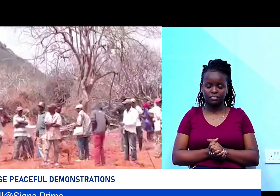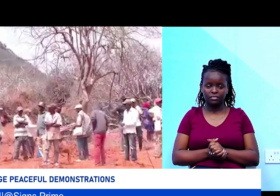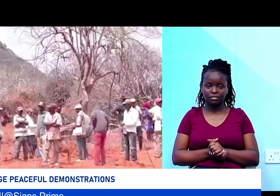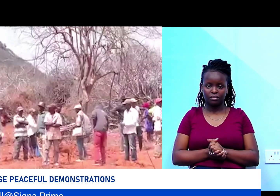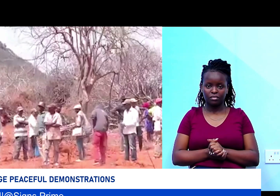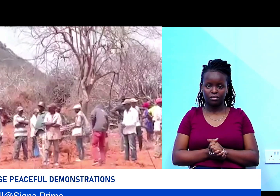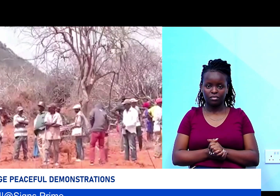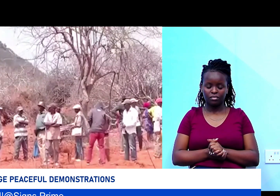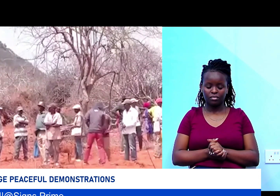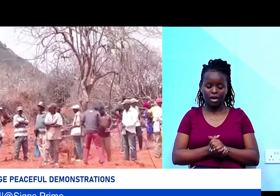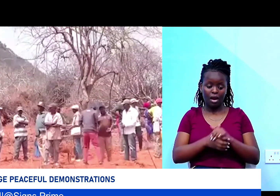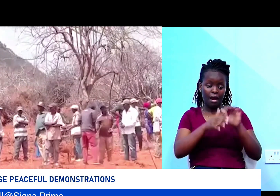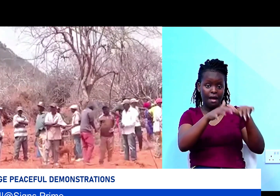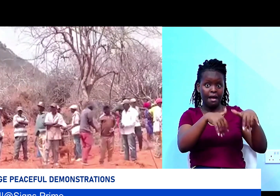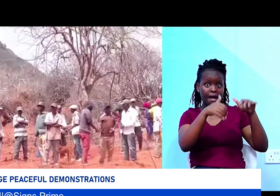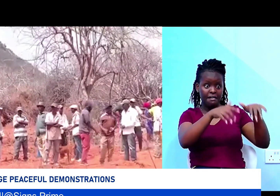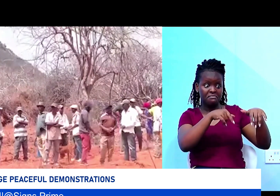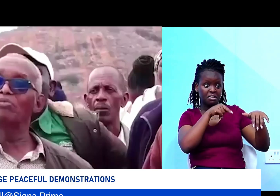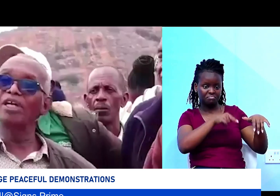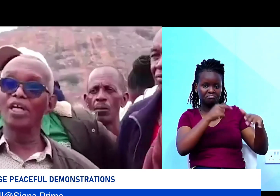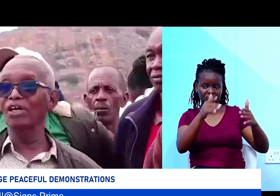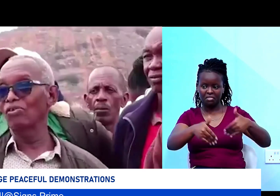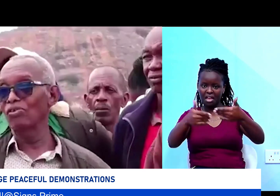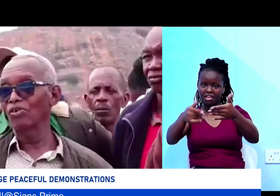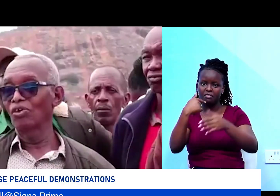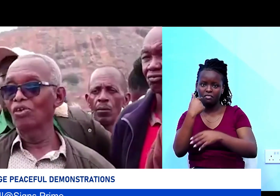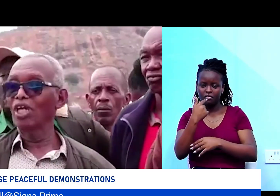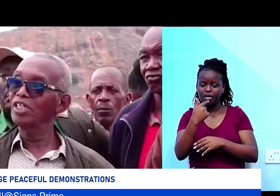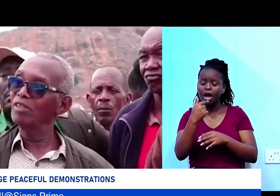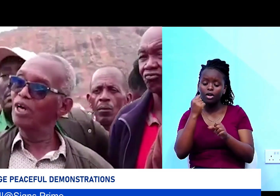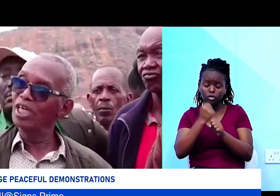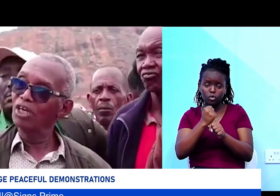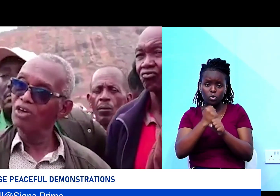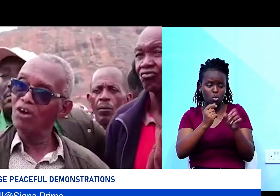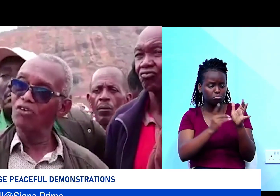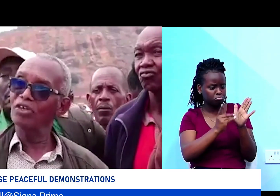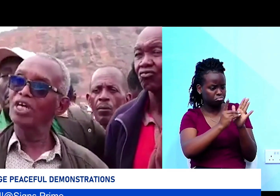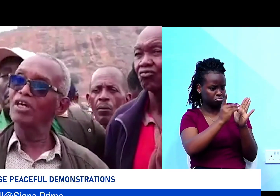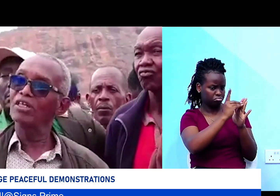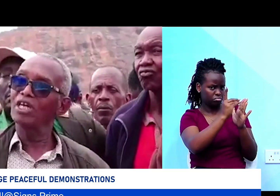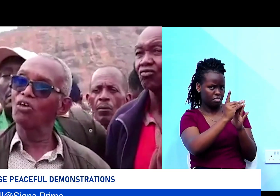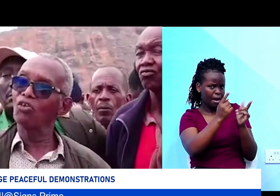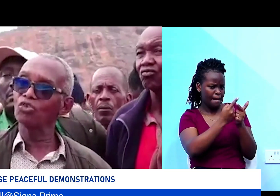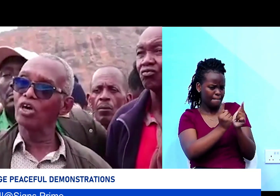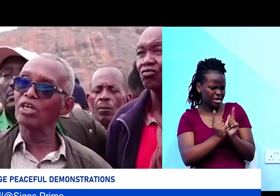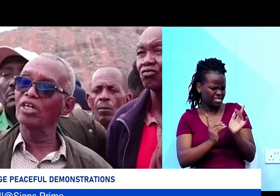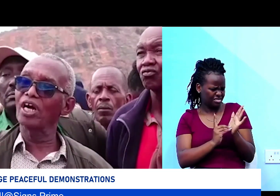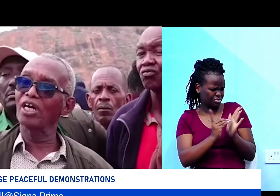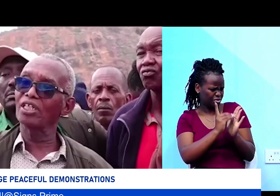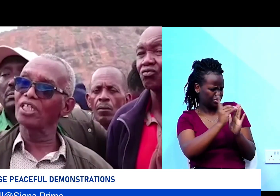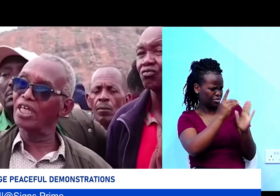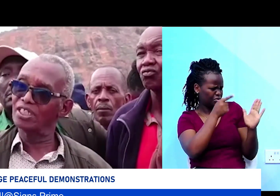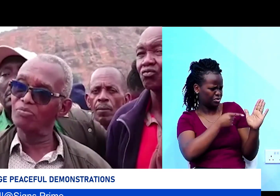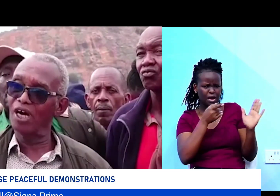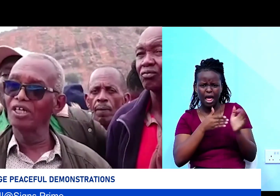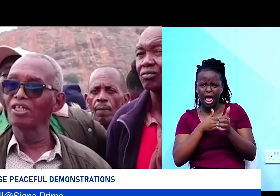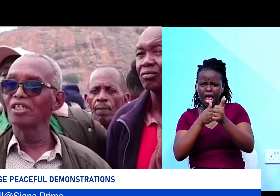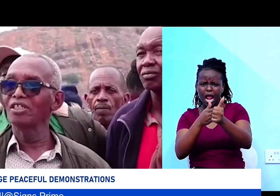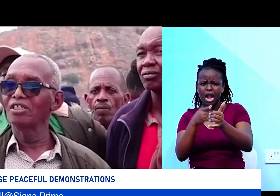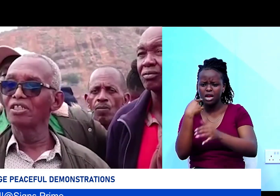Shamba hili tuliwakabidhi watufanyie maendeleo, lakini maendeleo yao yanaongozwa na kikatiba